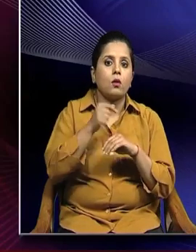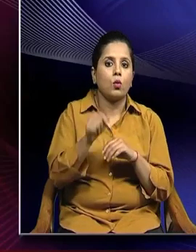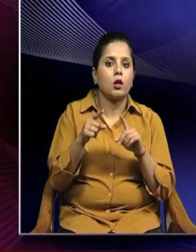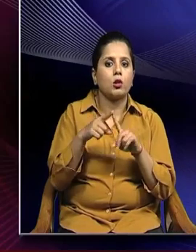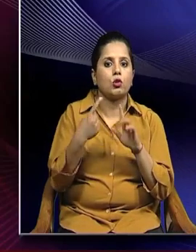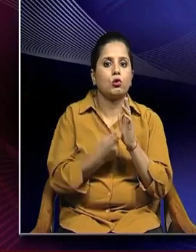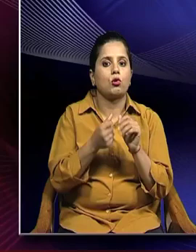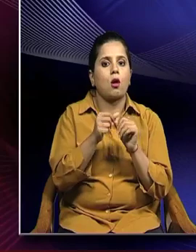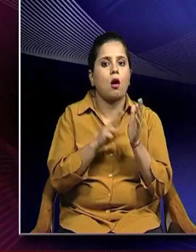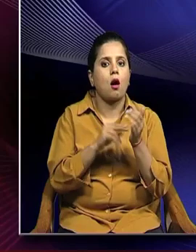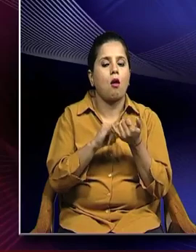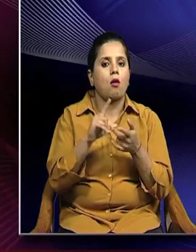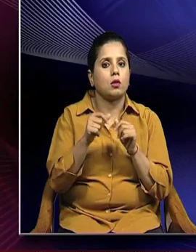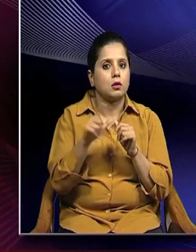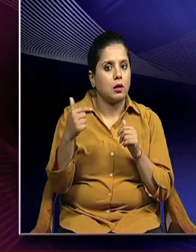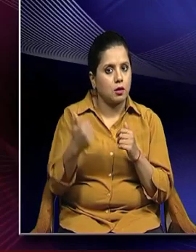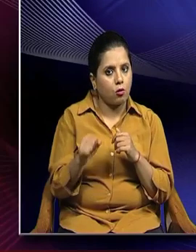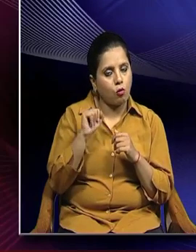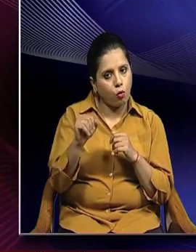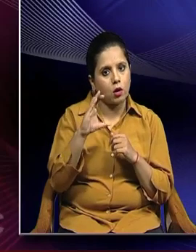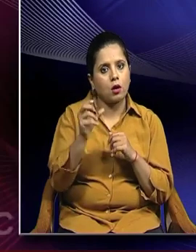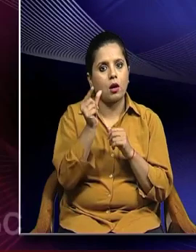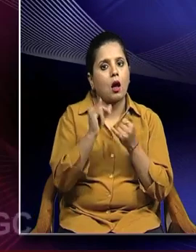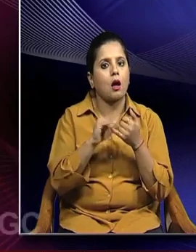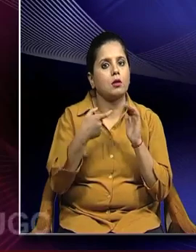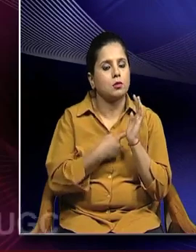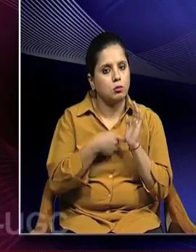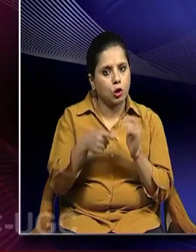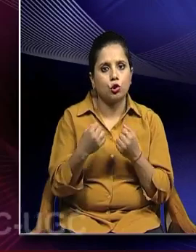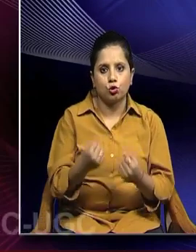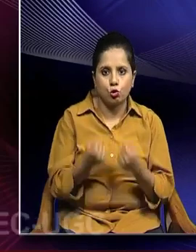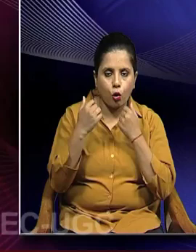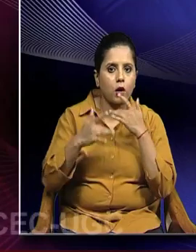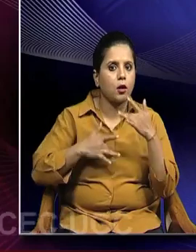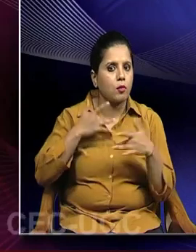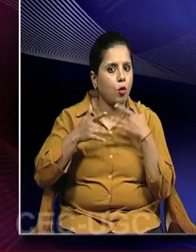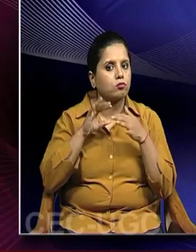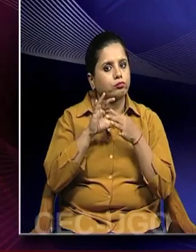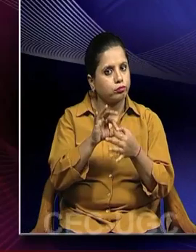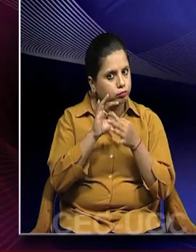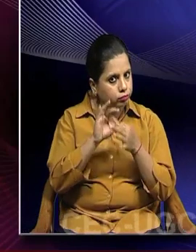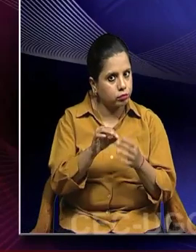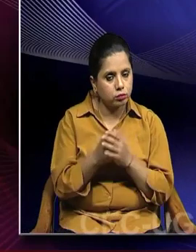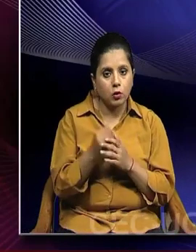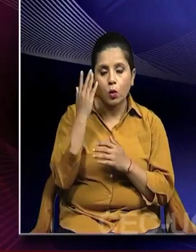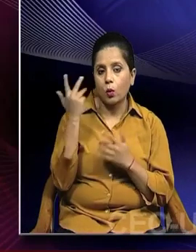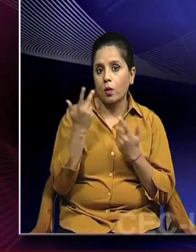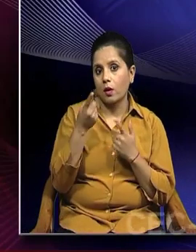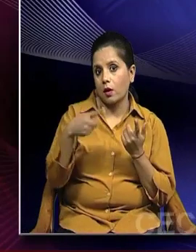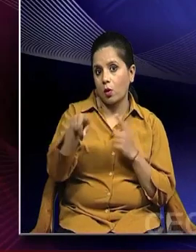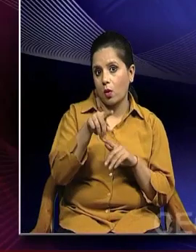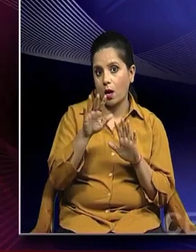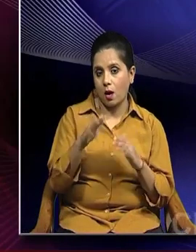transcendental relationship with their customers on the basis of strong emotional linkages. Because unless you have